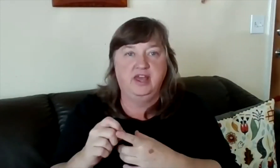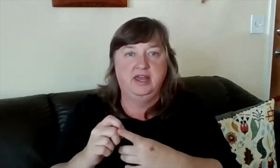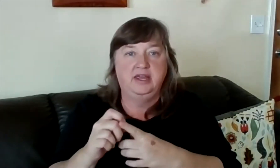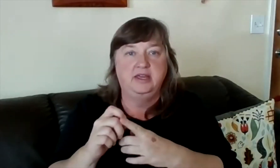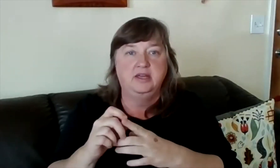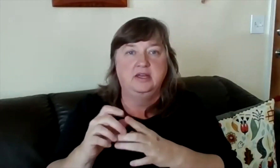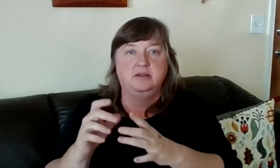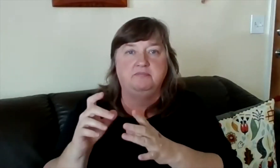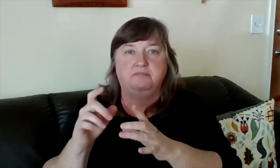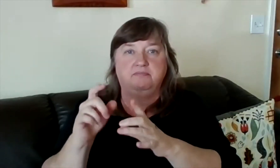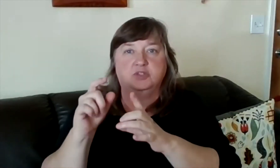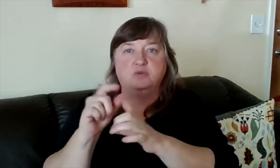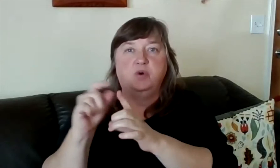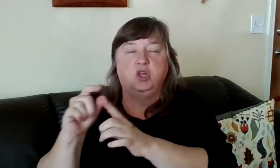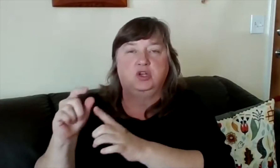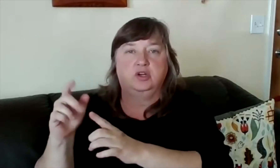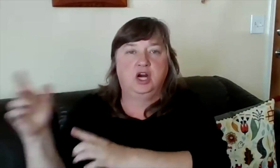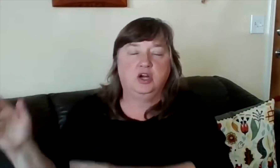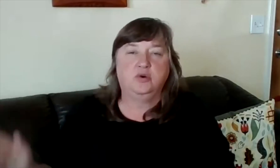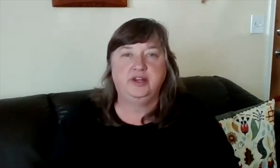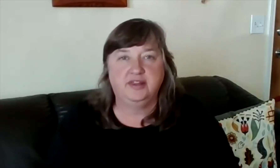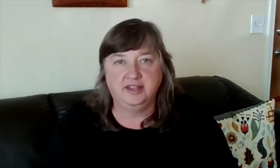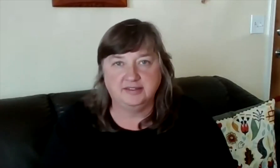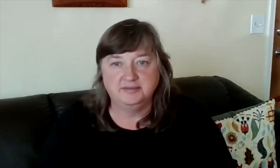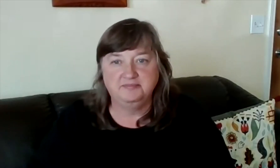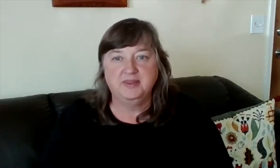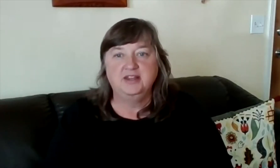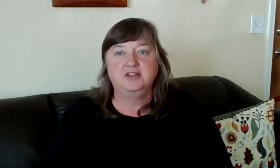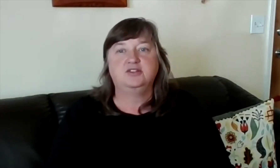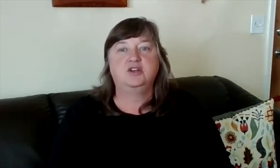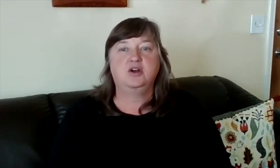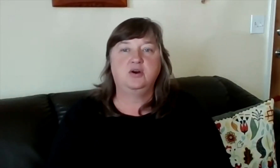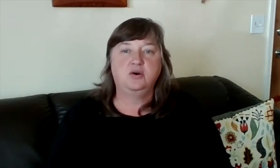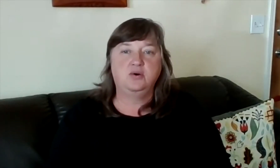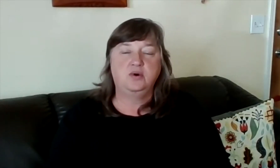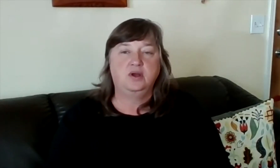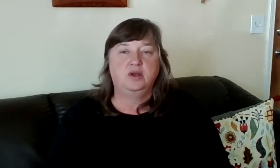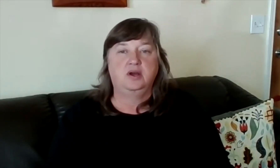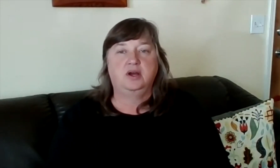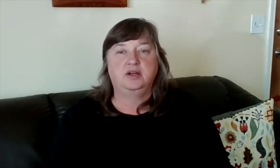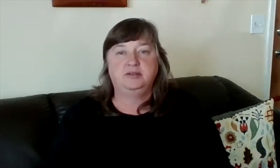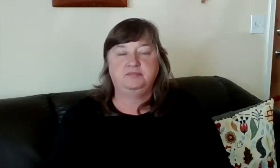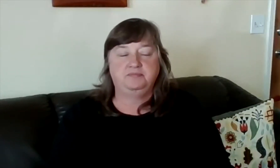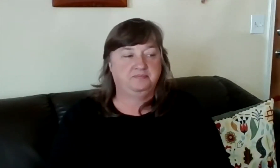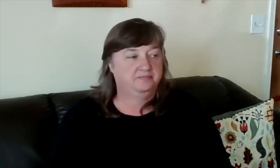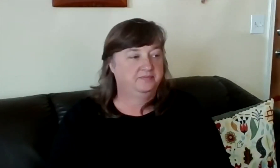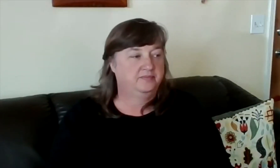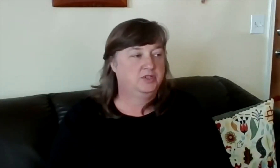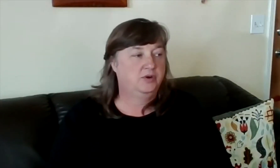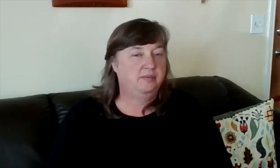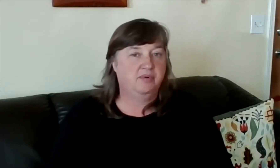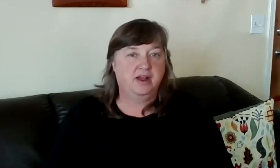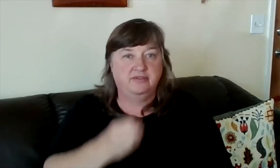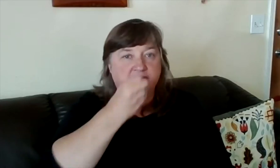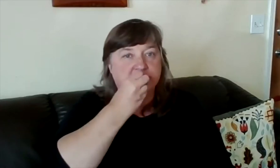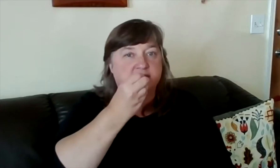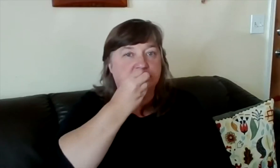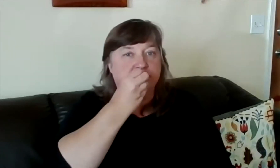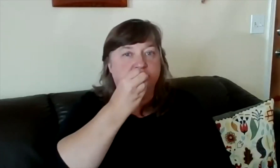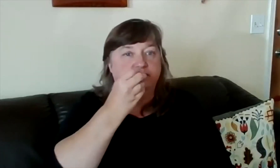convey smaller concrete things. So, so eat breakfast,